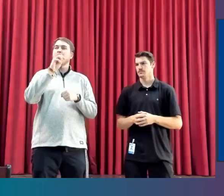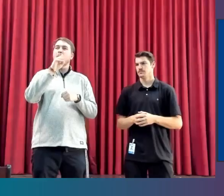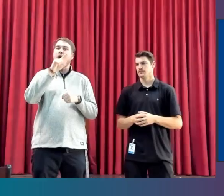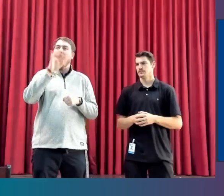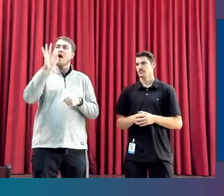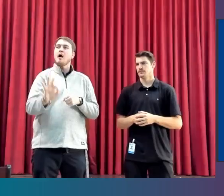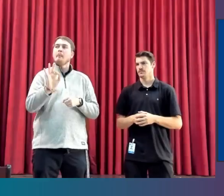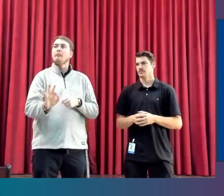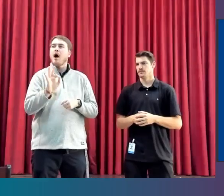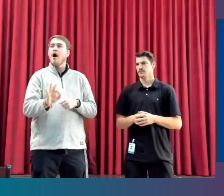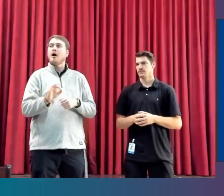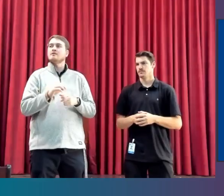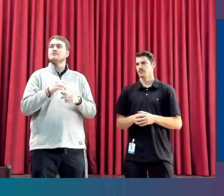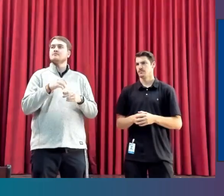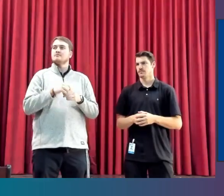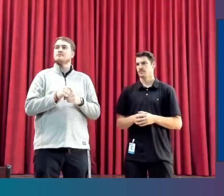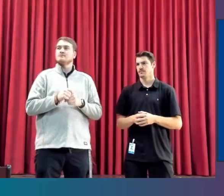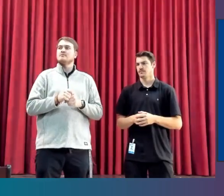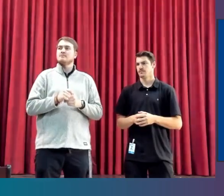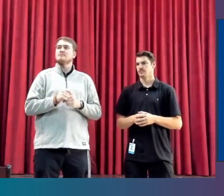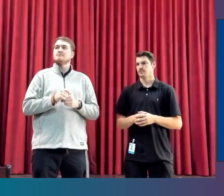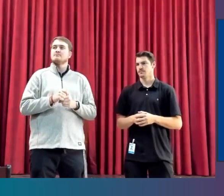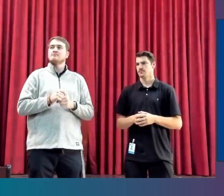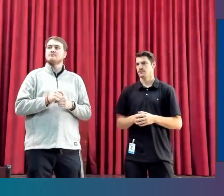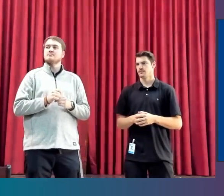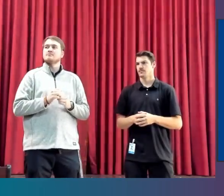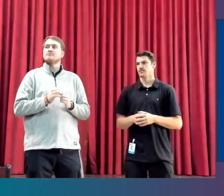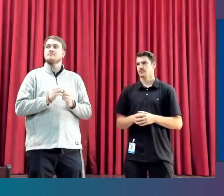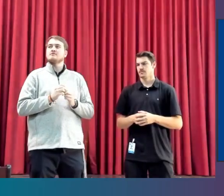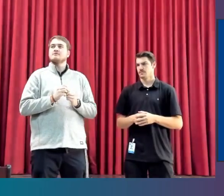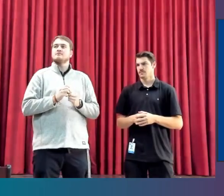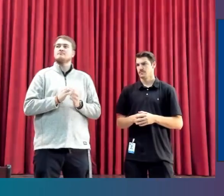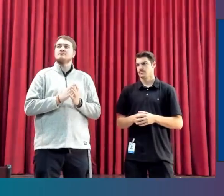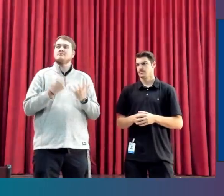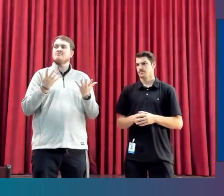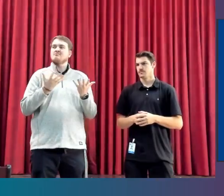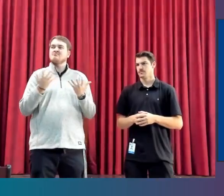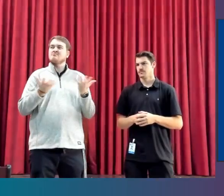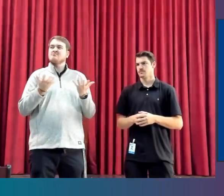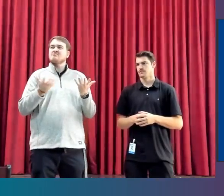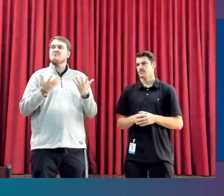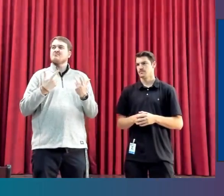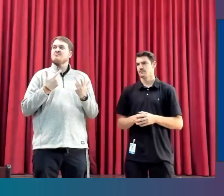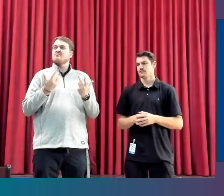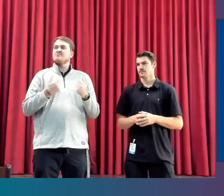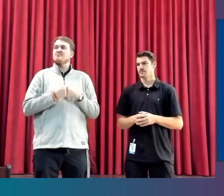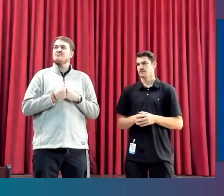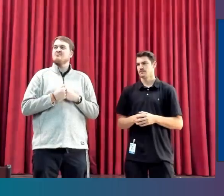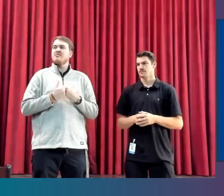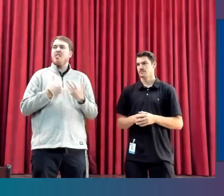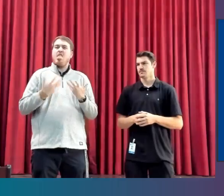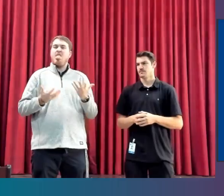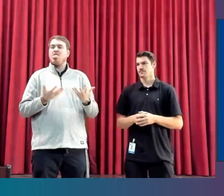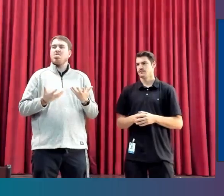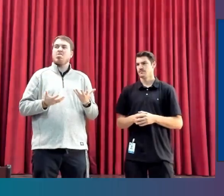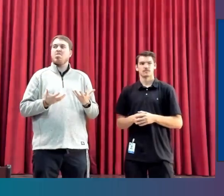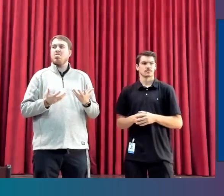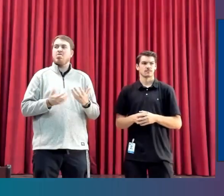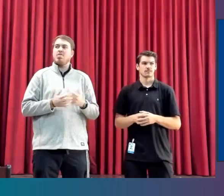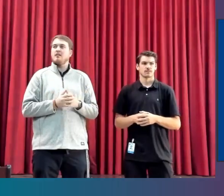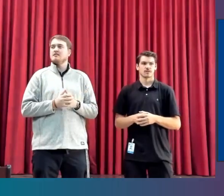I don't have the possibility, you know, to move to places like this. I don't know if Fremont might be a better option for